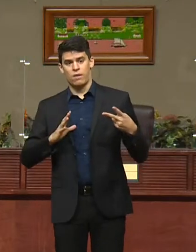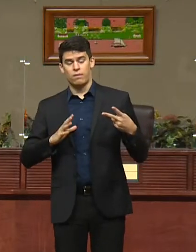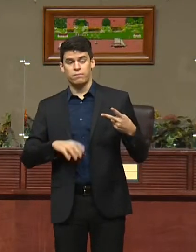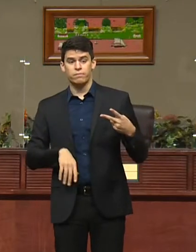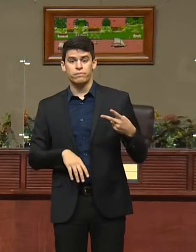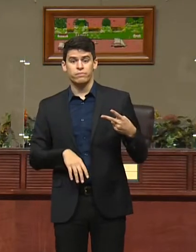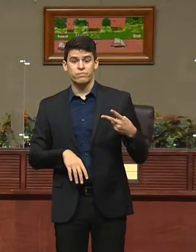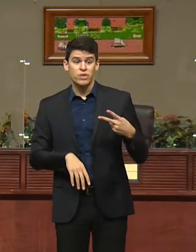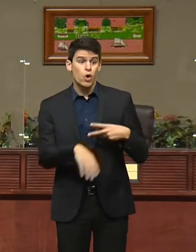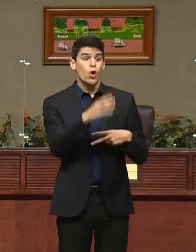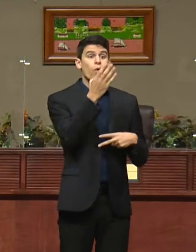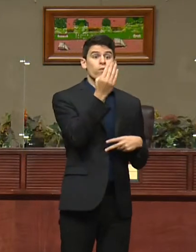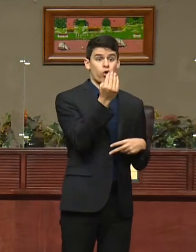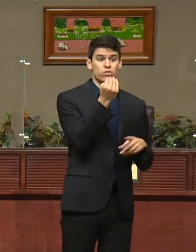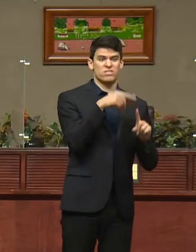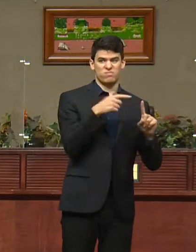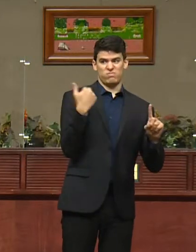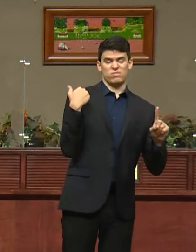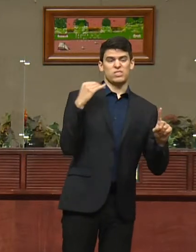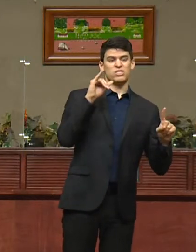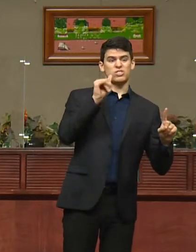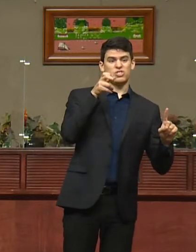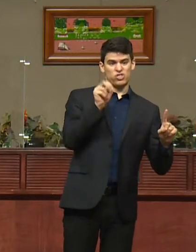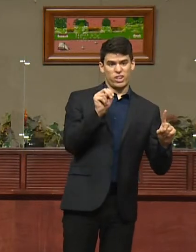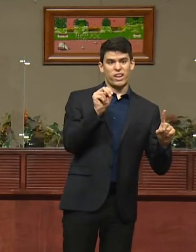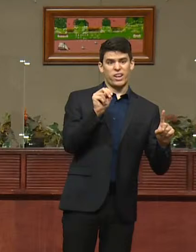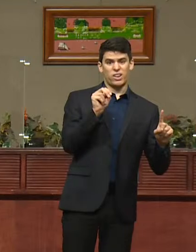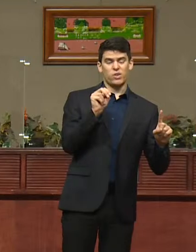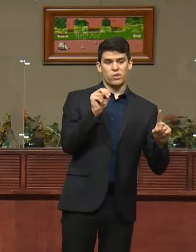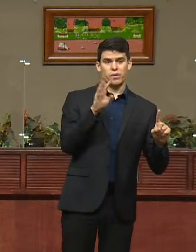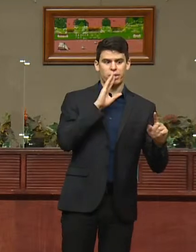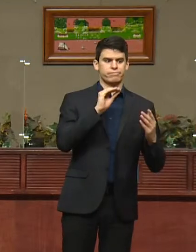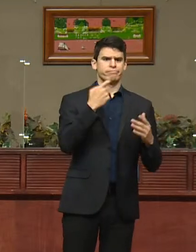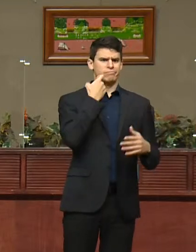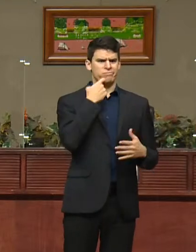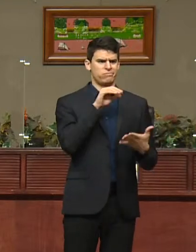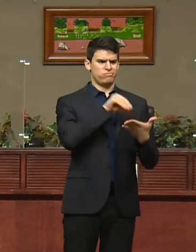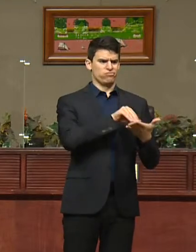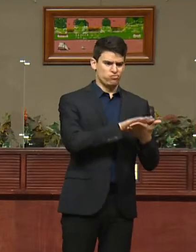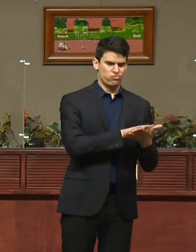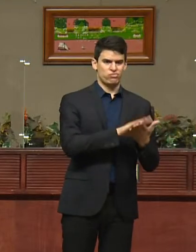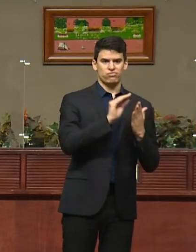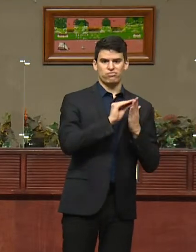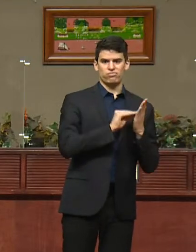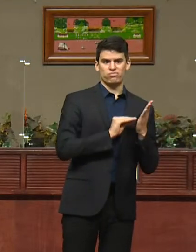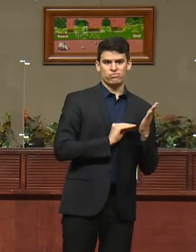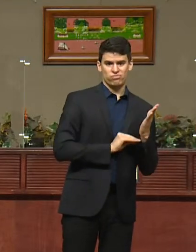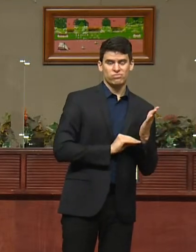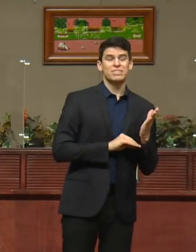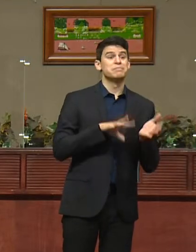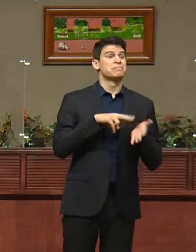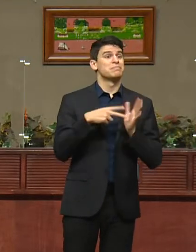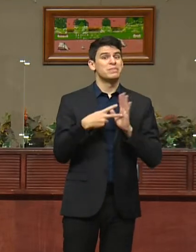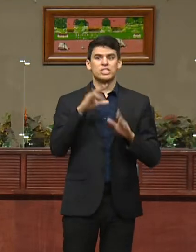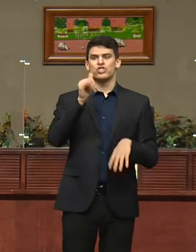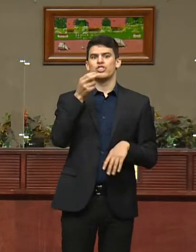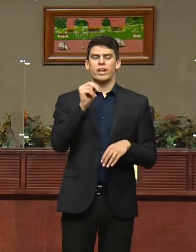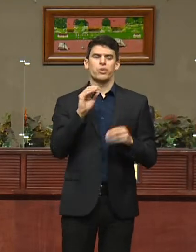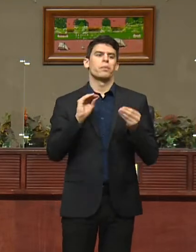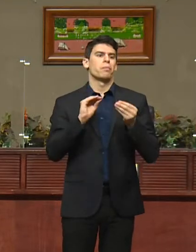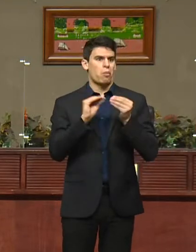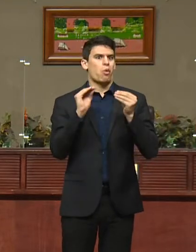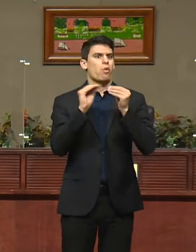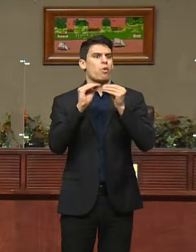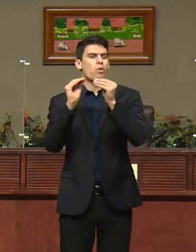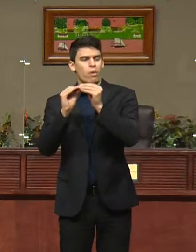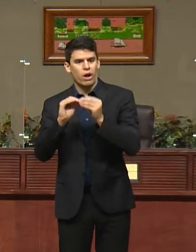14 are from January that have been entered into the record. So that continues to add to January being closest